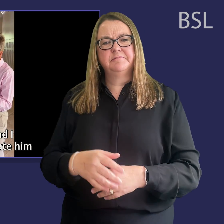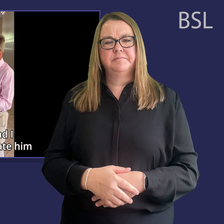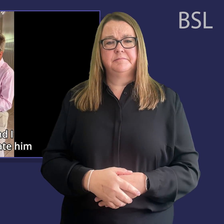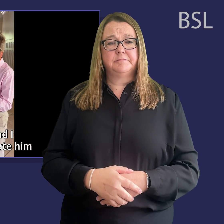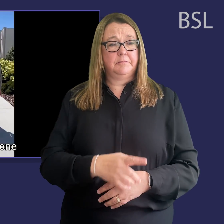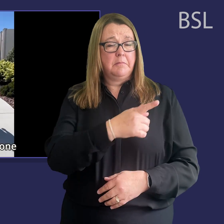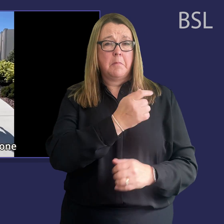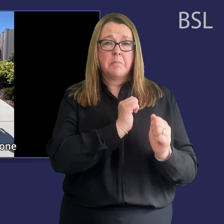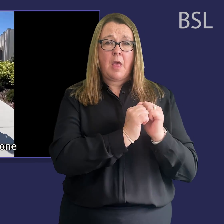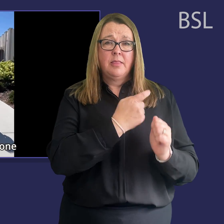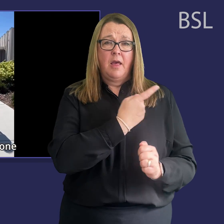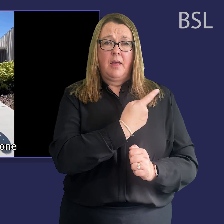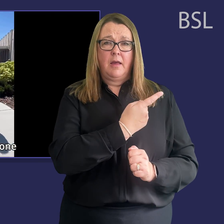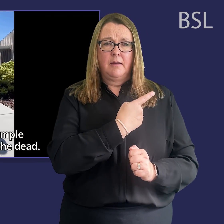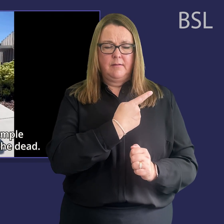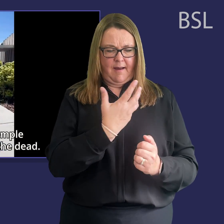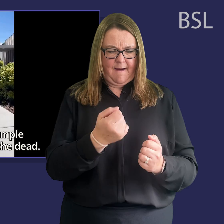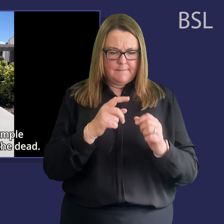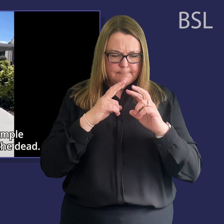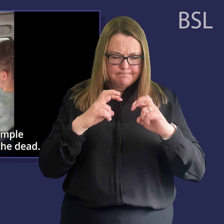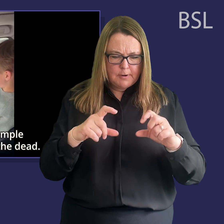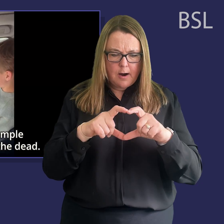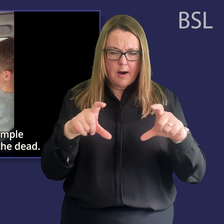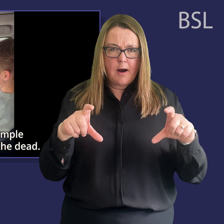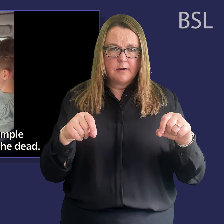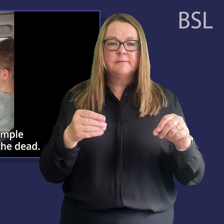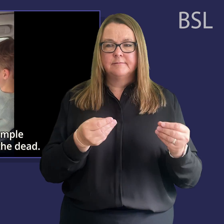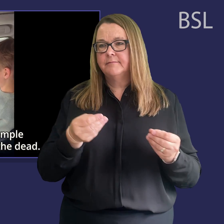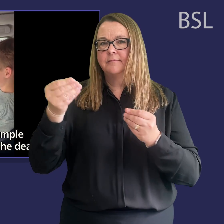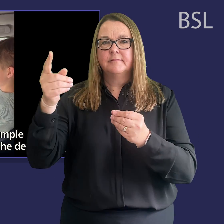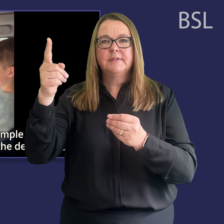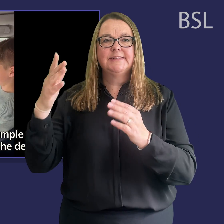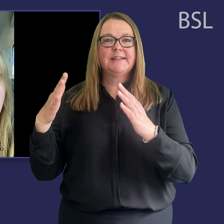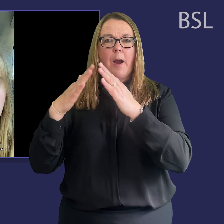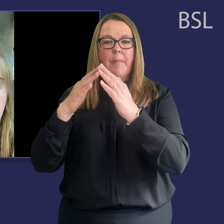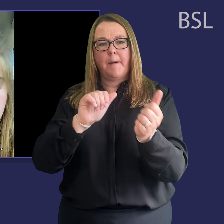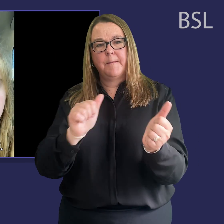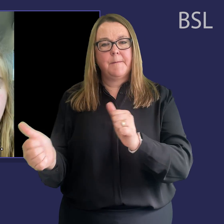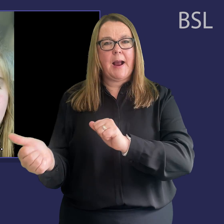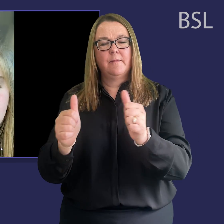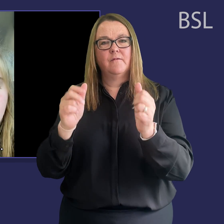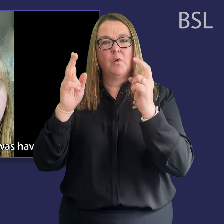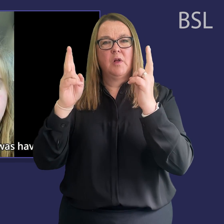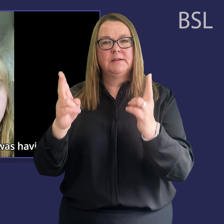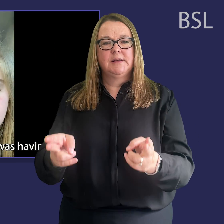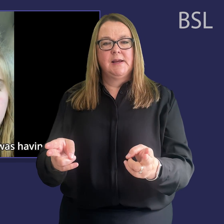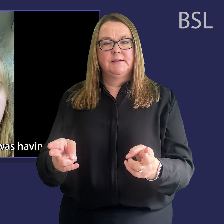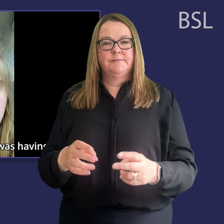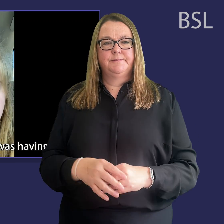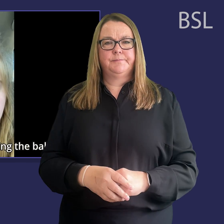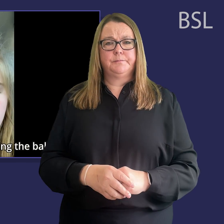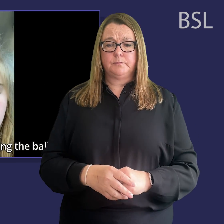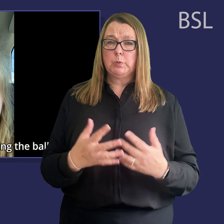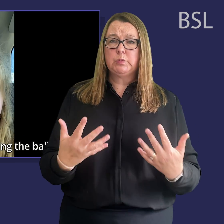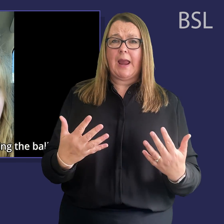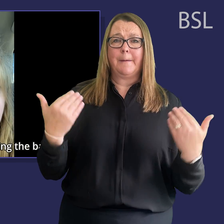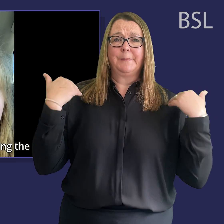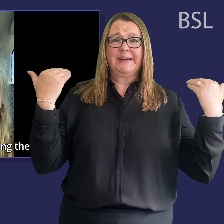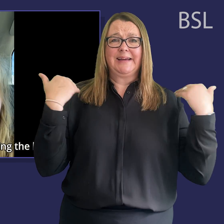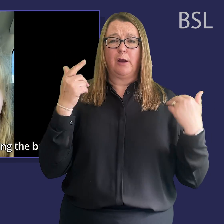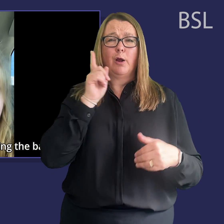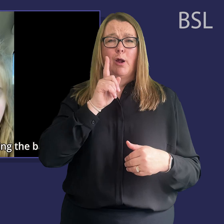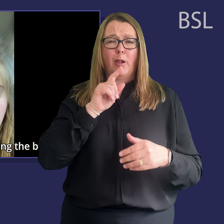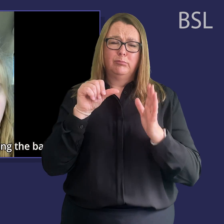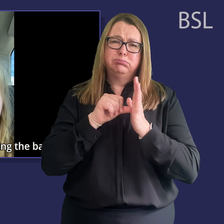to celebrate him by finding the one to take to the temple to do baptisms for the dead. Today at PE, there was a girl who was having a really hard